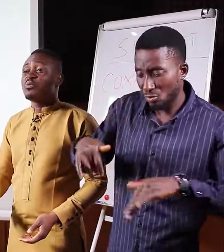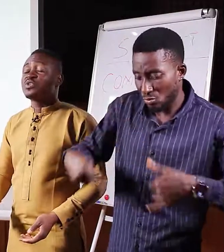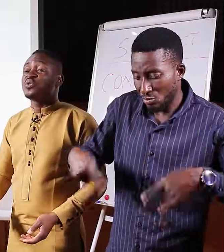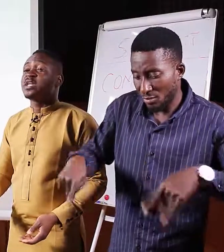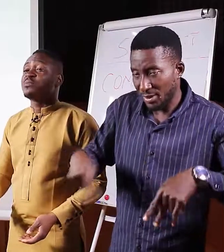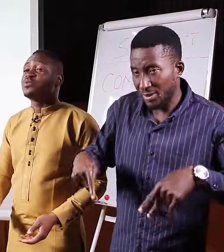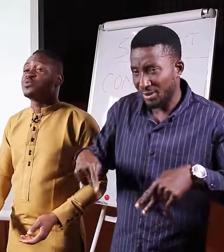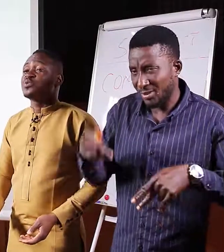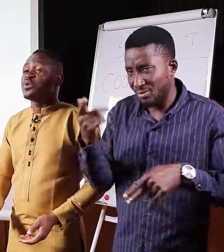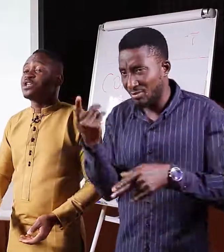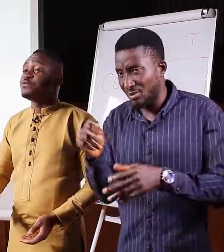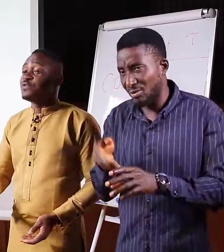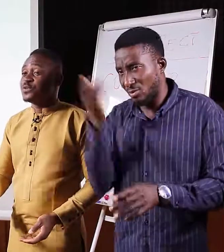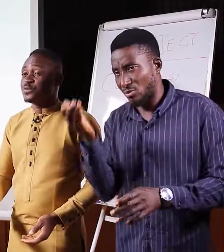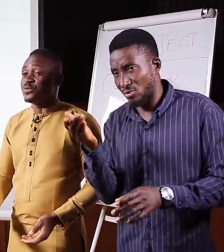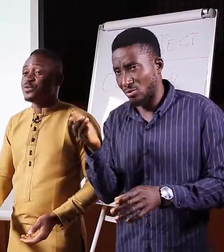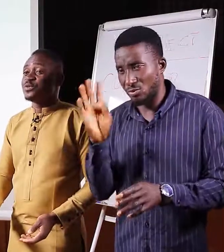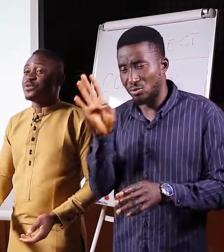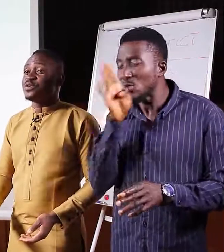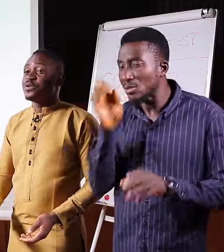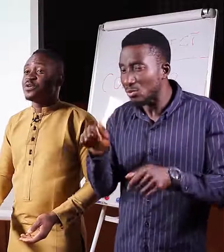is your monitor, enable you to view